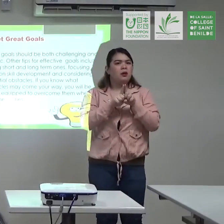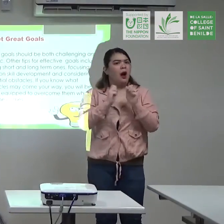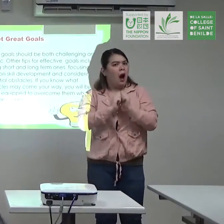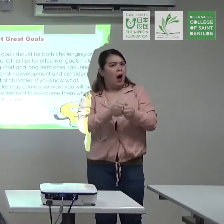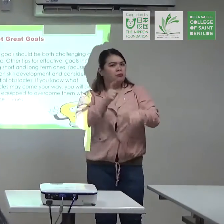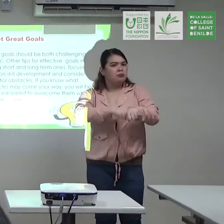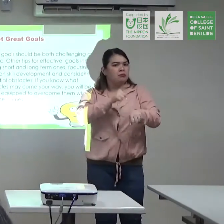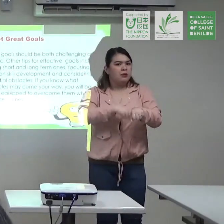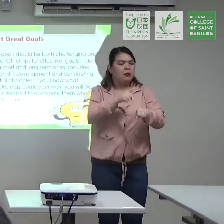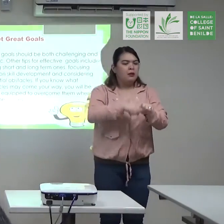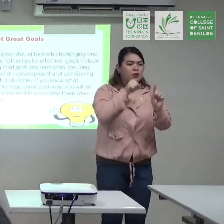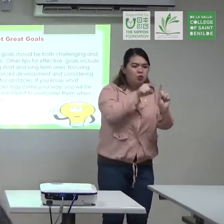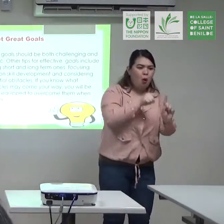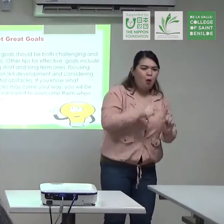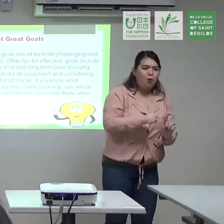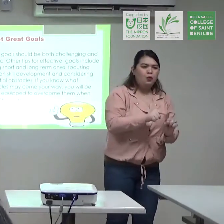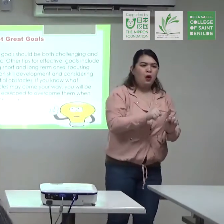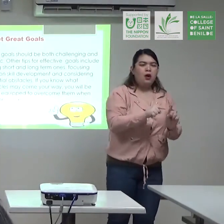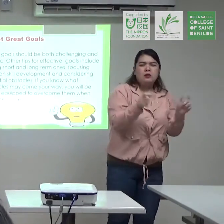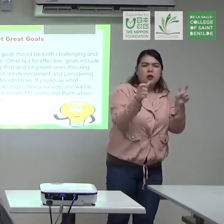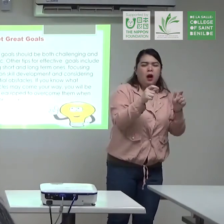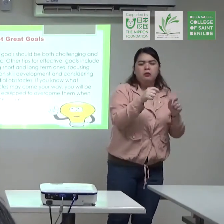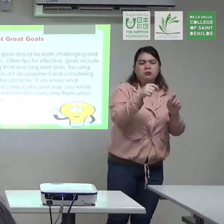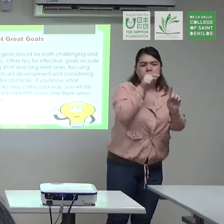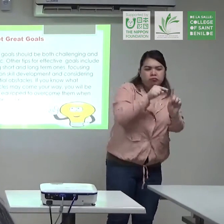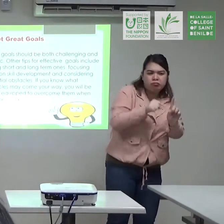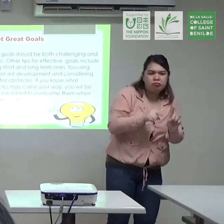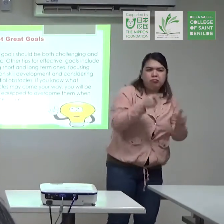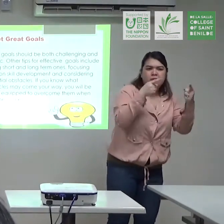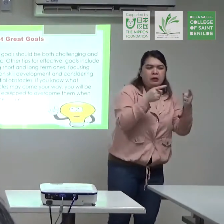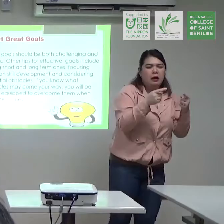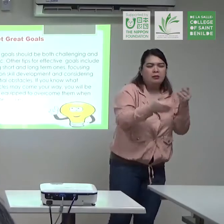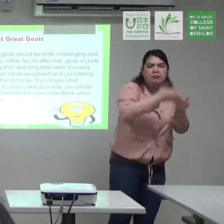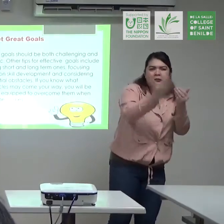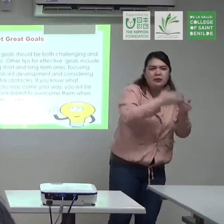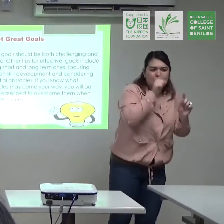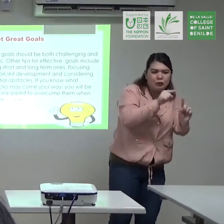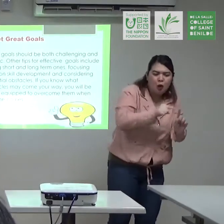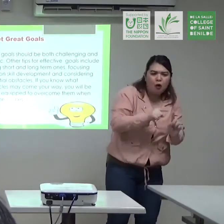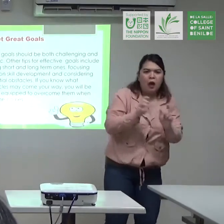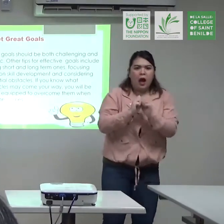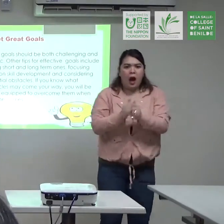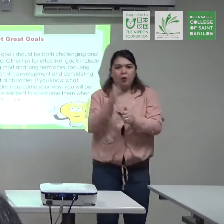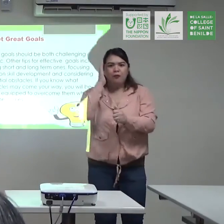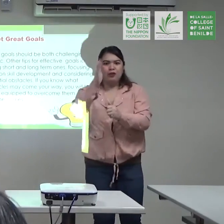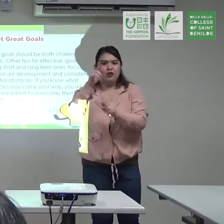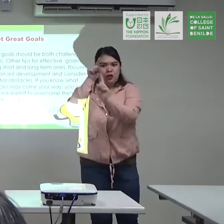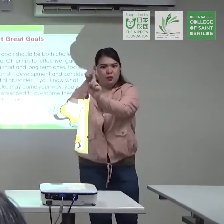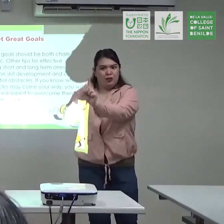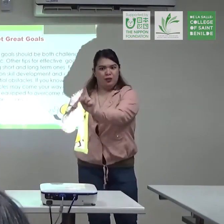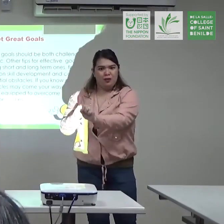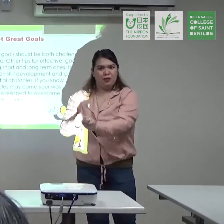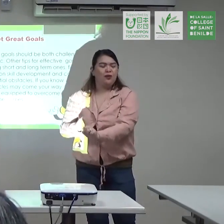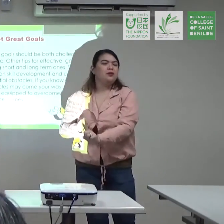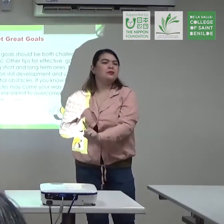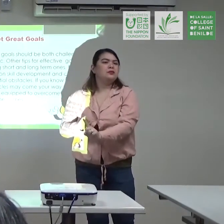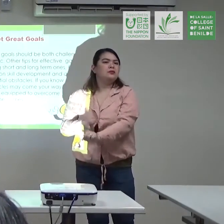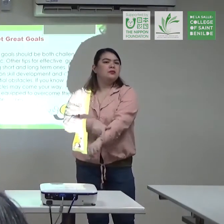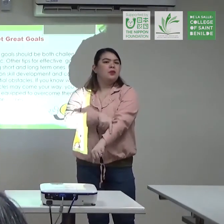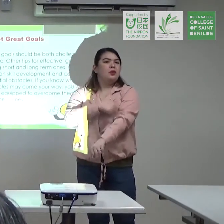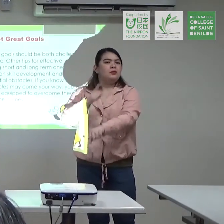big goals? How can you come up with realistic, doable